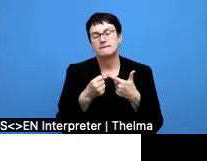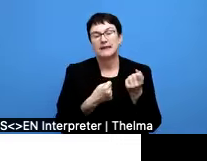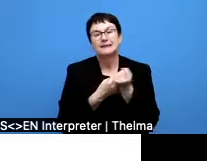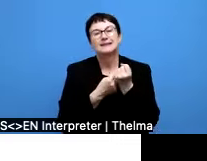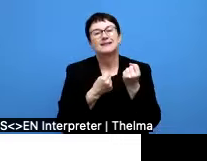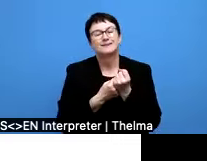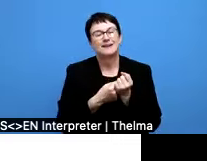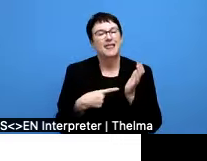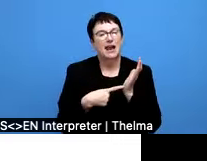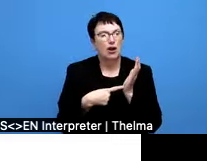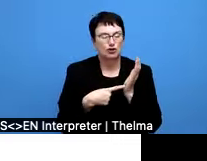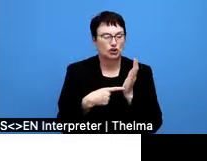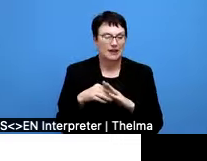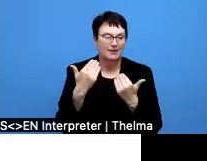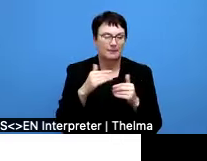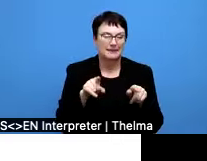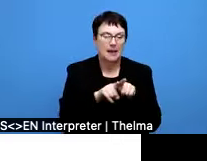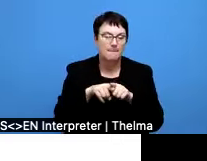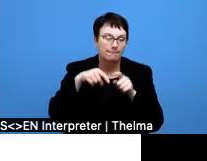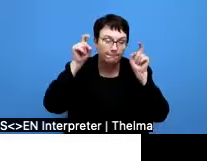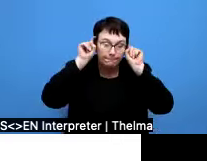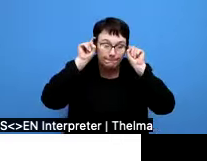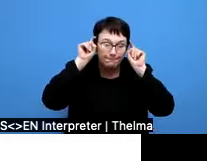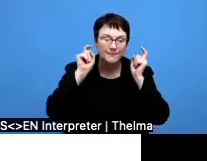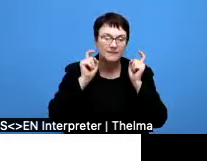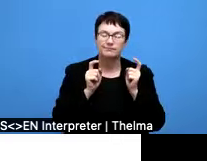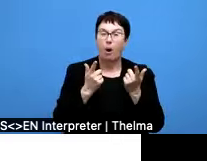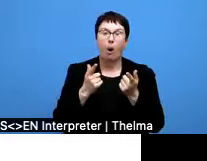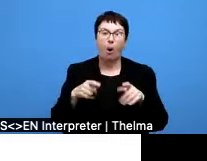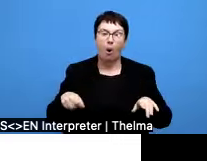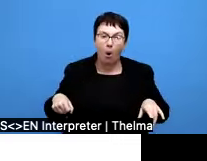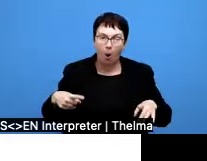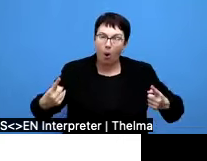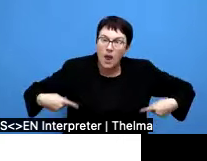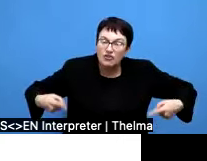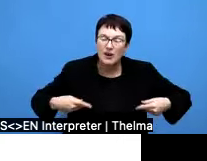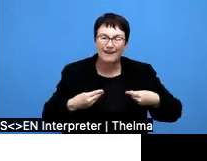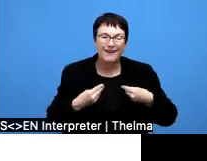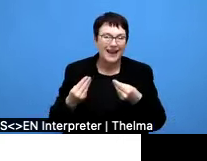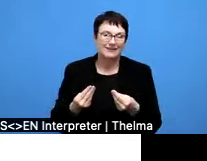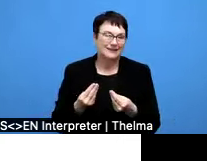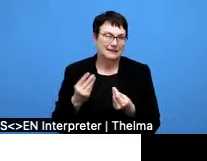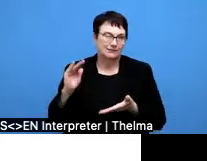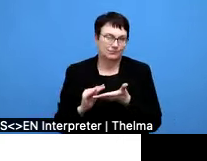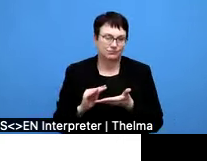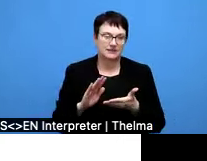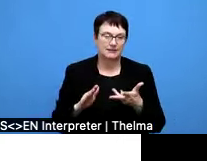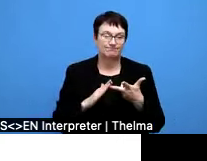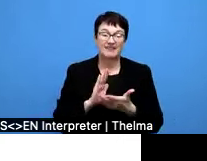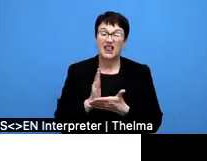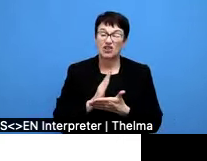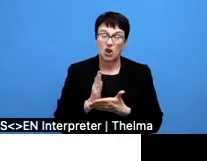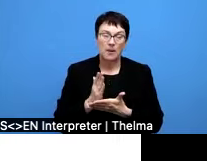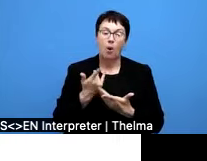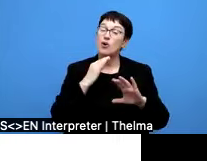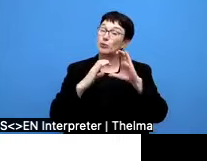some mobility or hearing devices are included. Interpretation or communication support, but it is